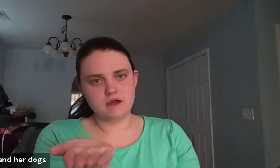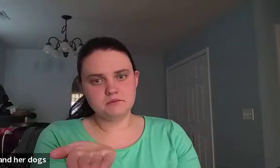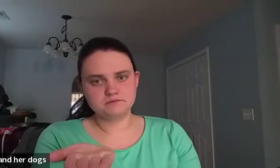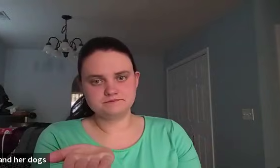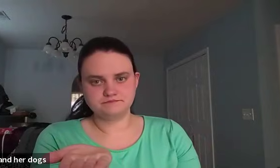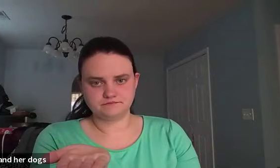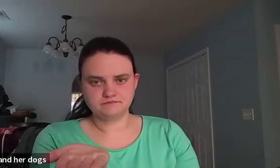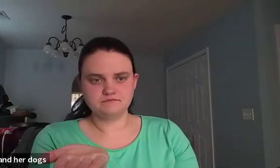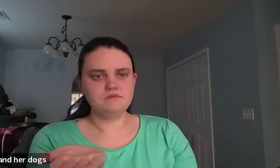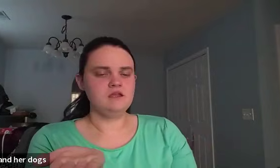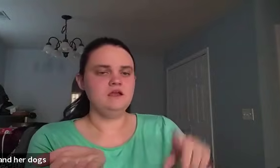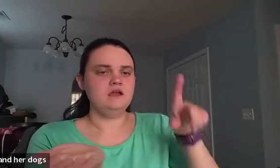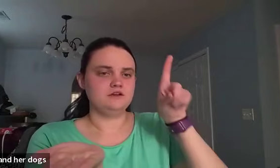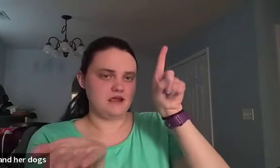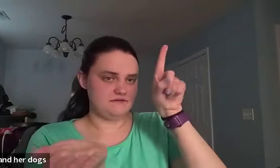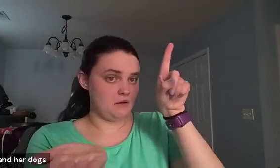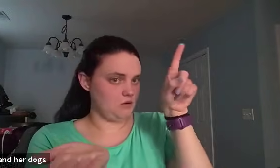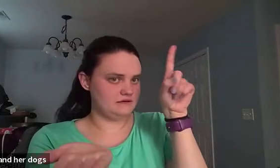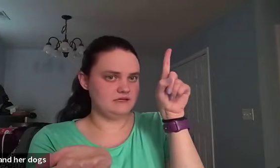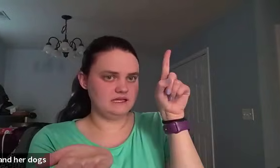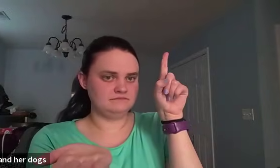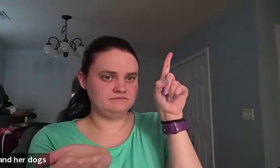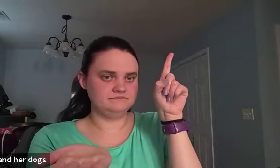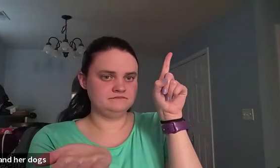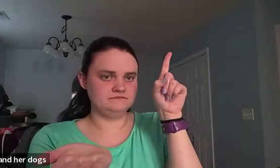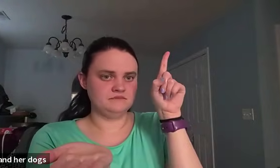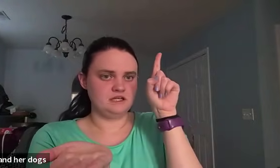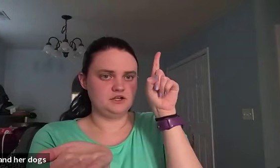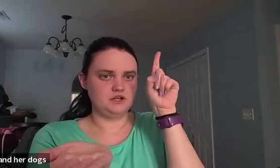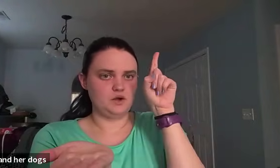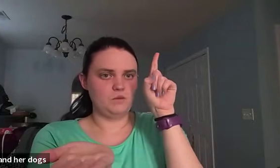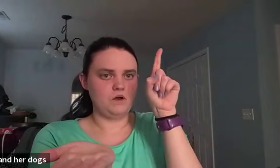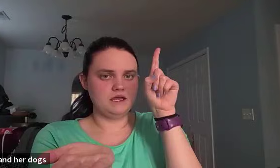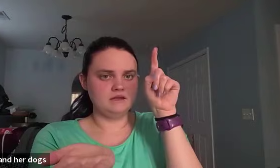up. You're going to have that one again. And you're going to go